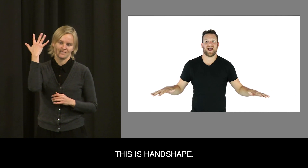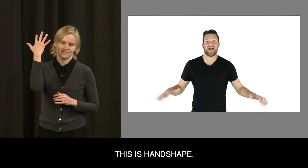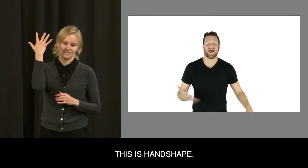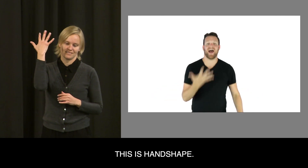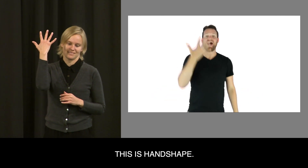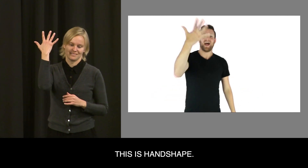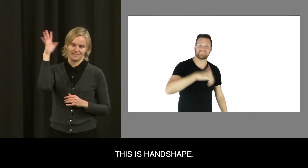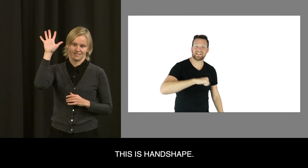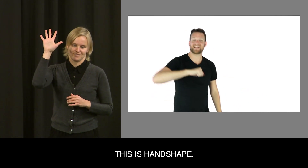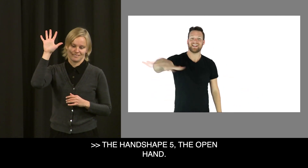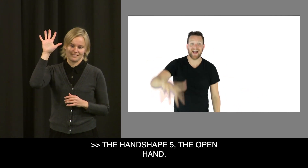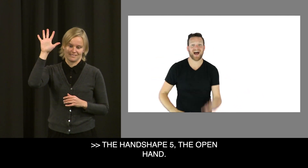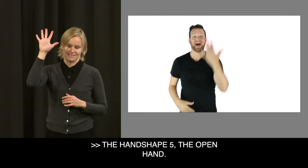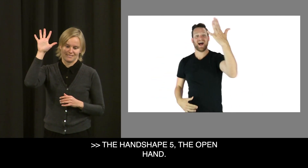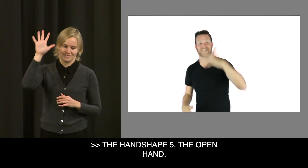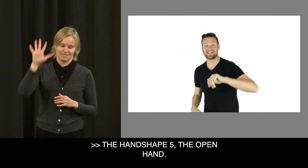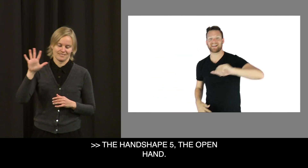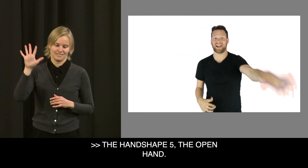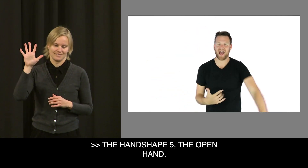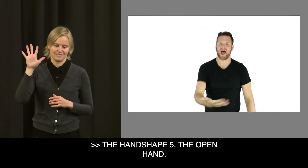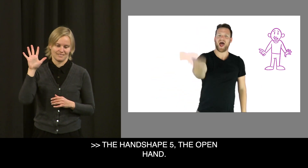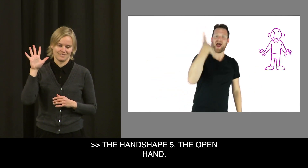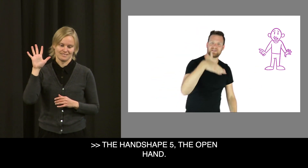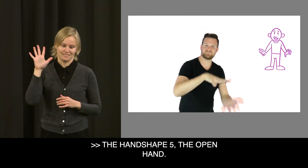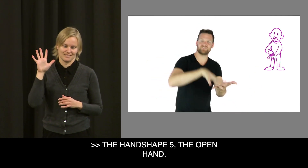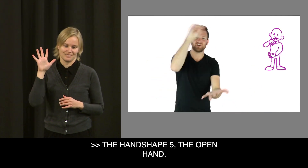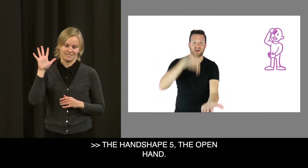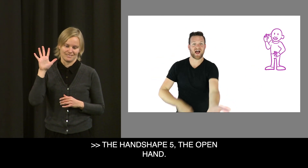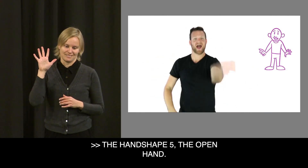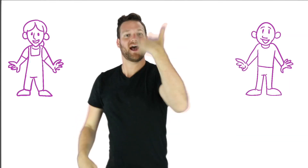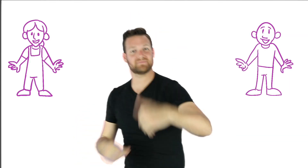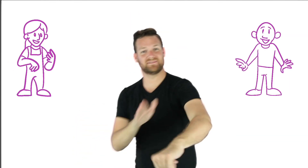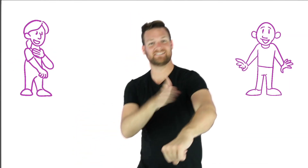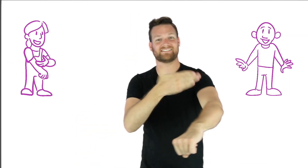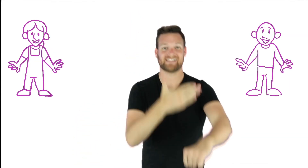This is hand shape. The hand shape 5, the open hand.